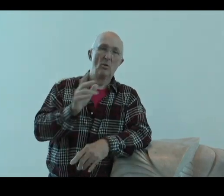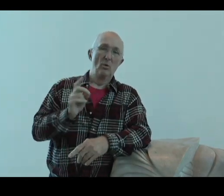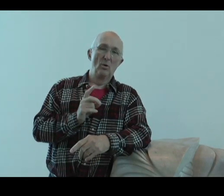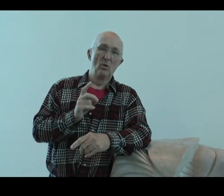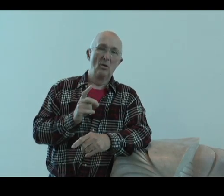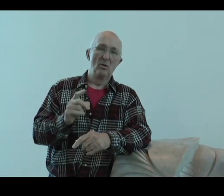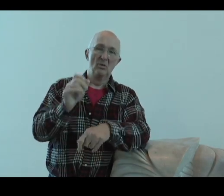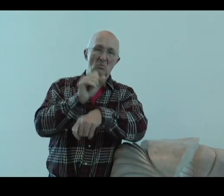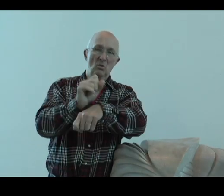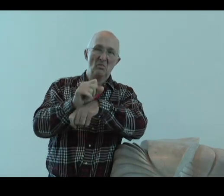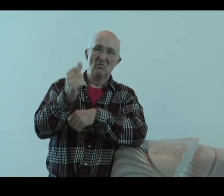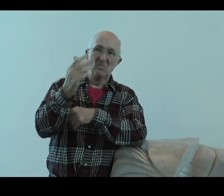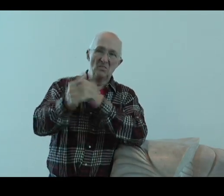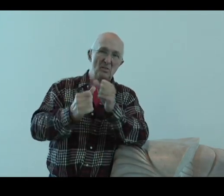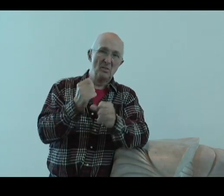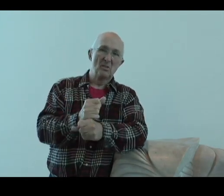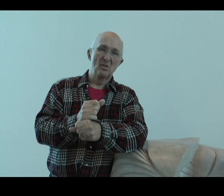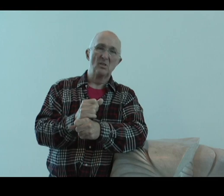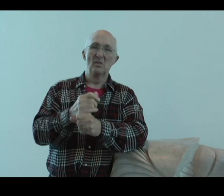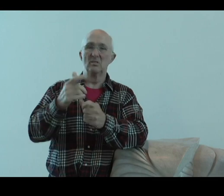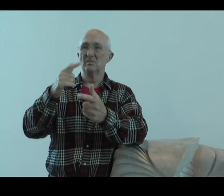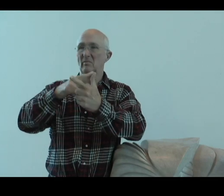chairman of the board and worked for about 15